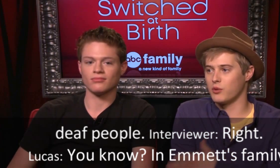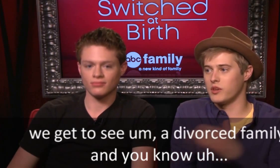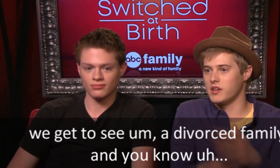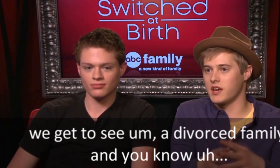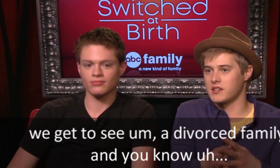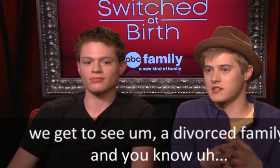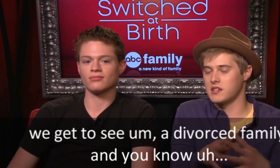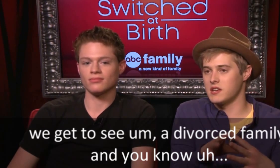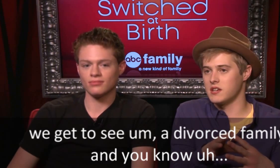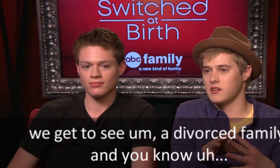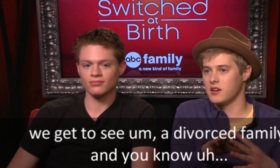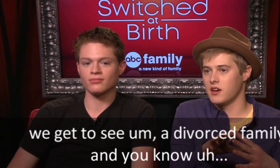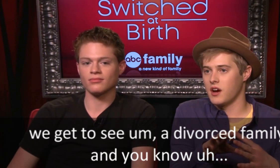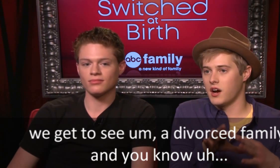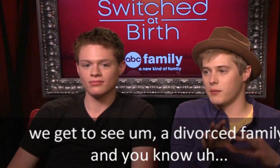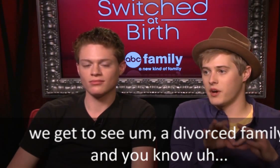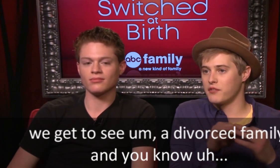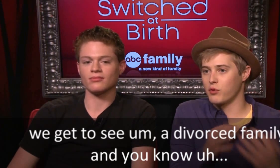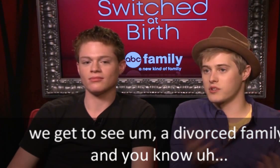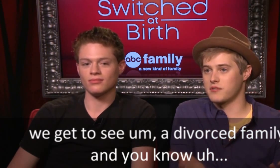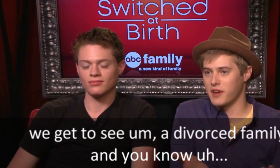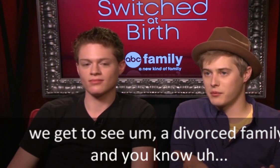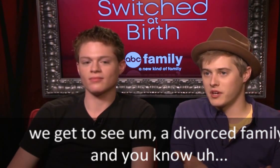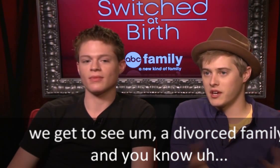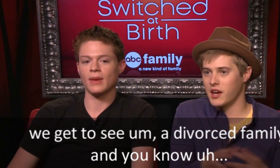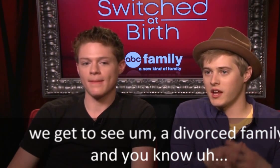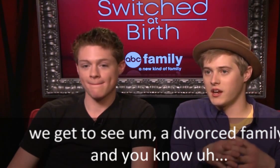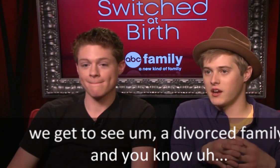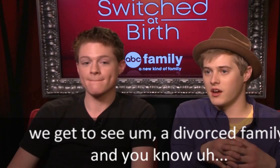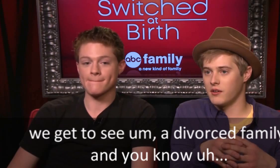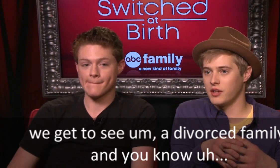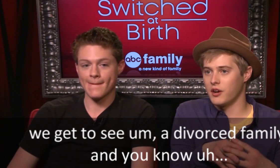we get to see a divorced family and, you know,